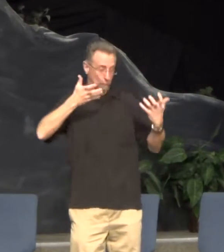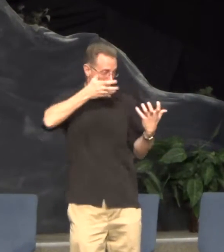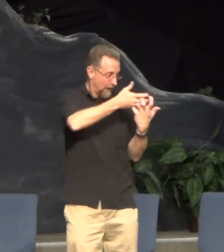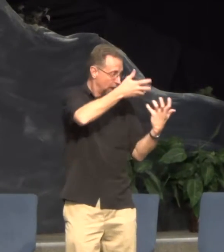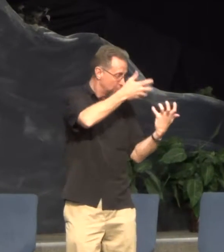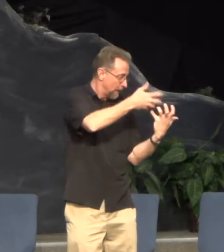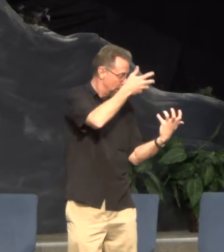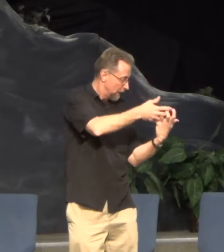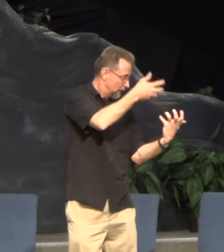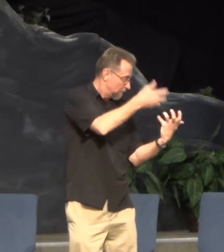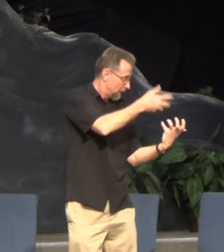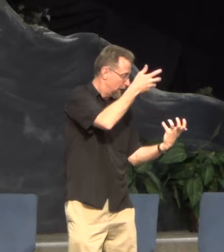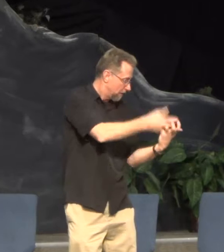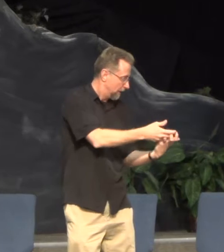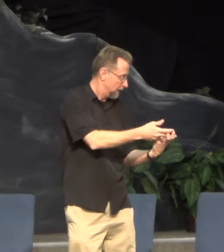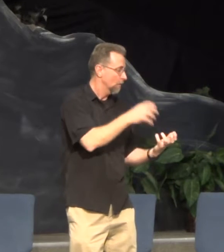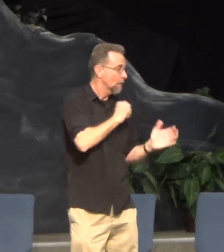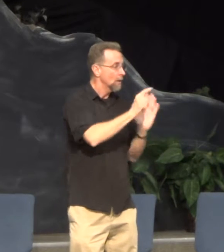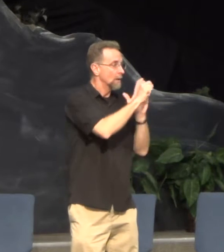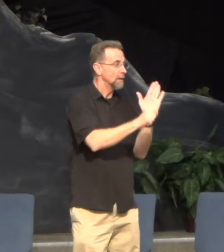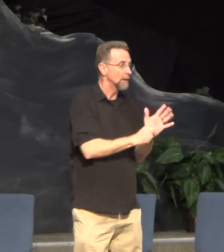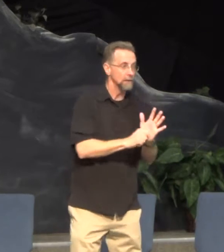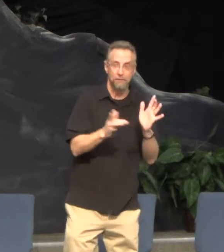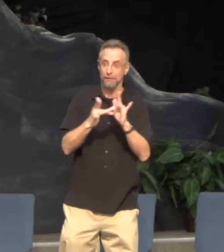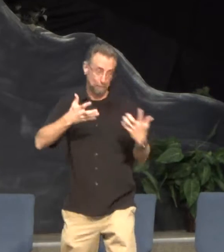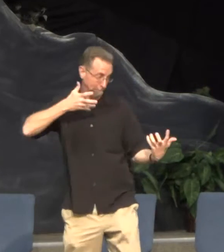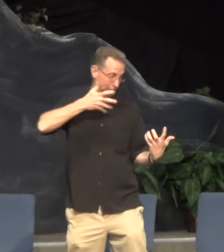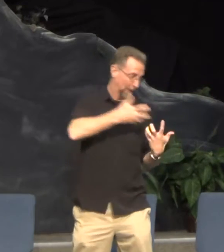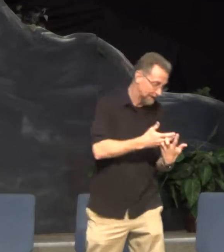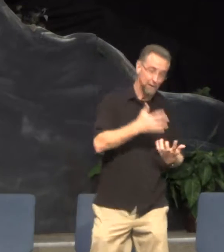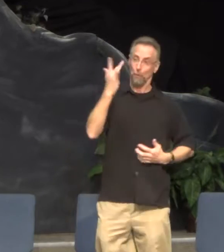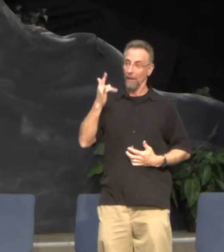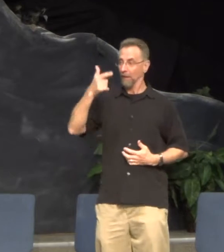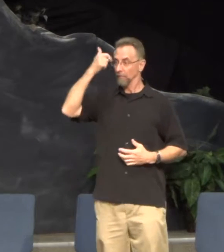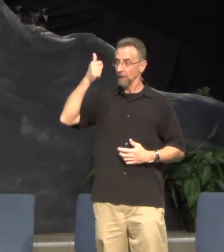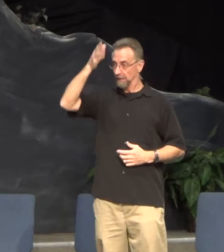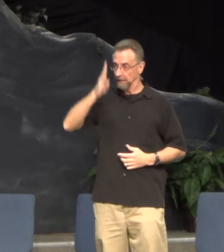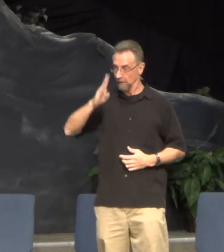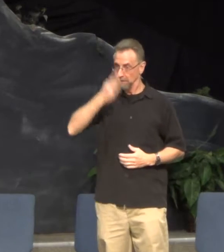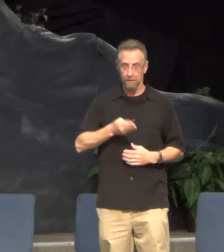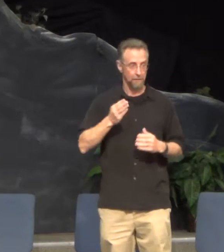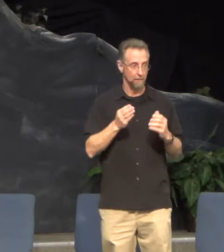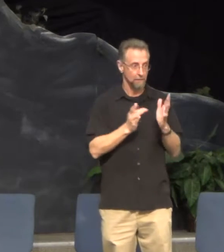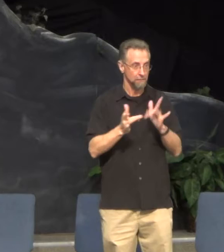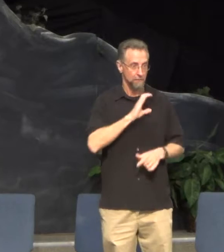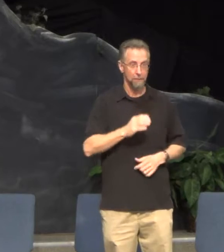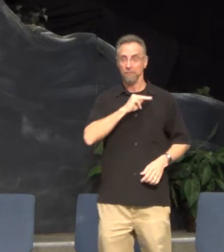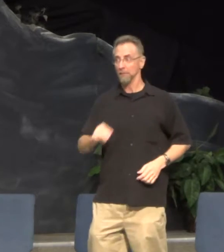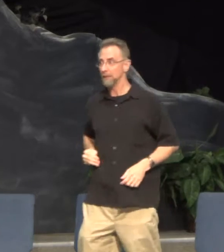And our activities need to match what we have here to fit this,